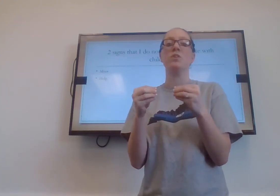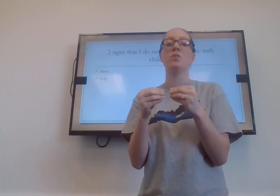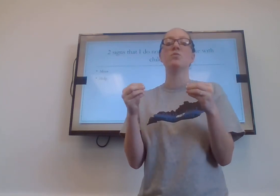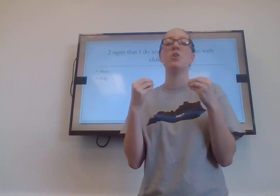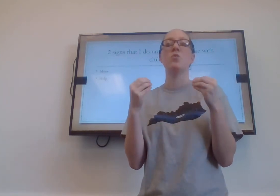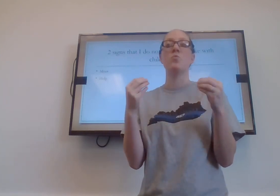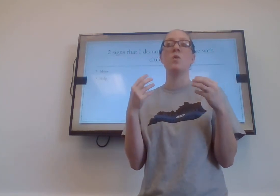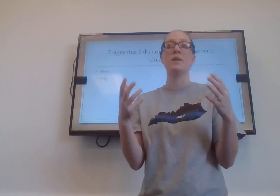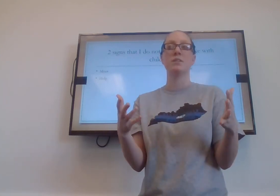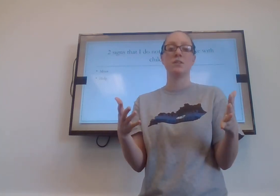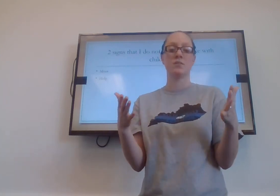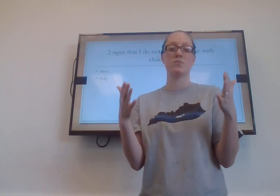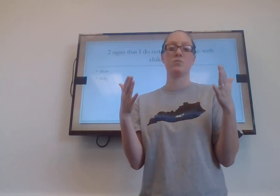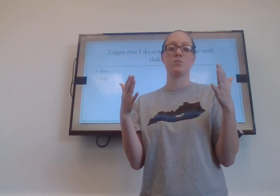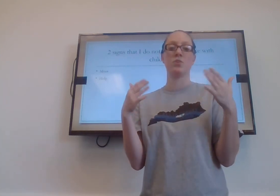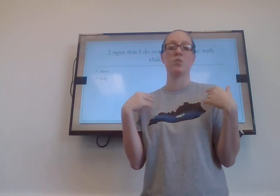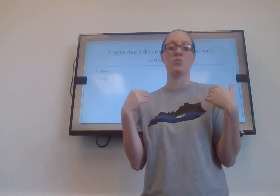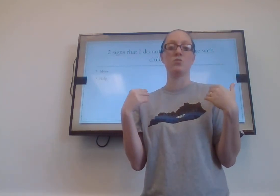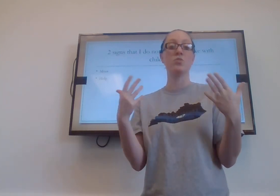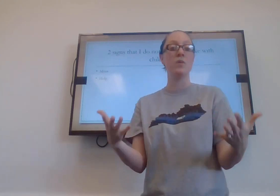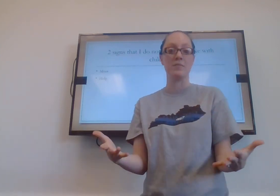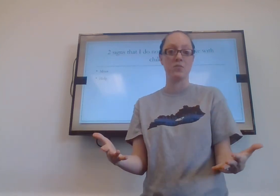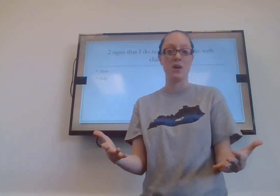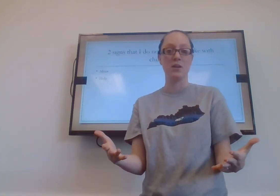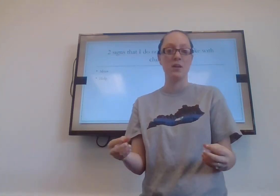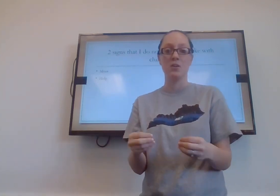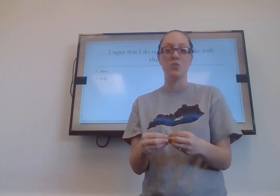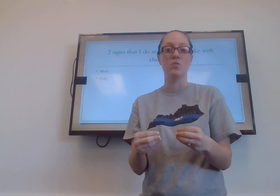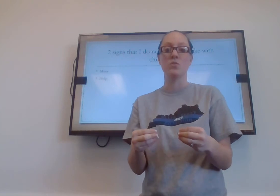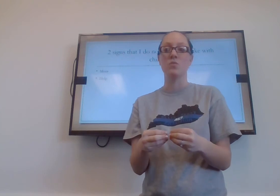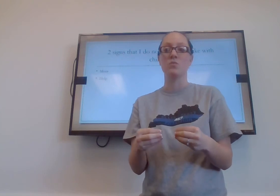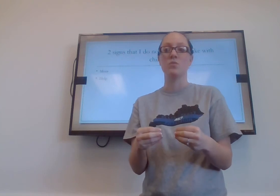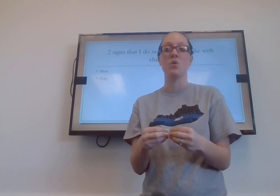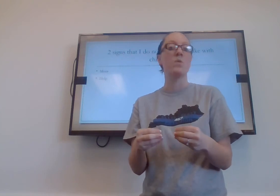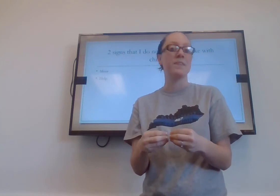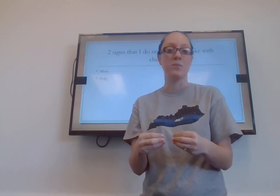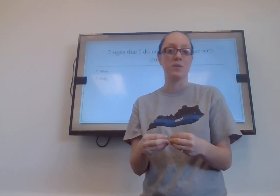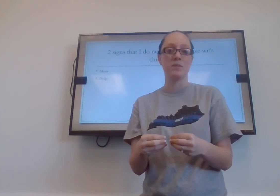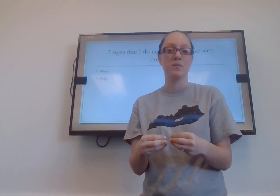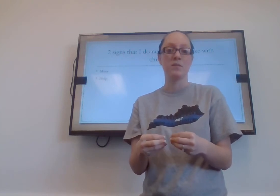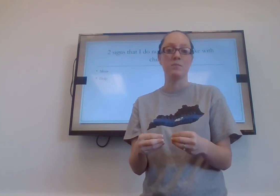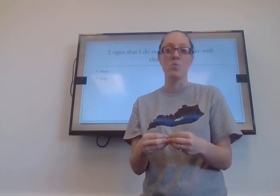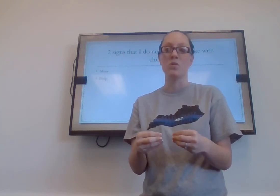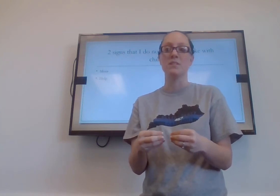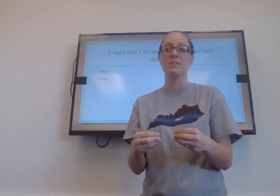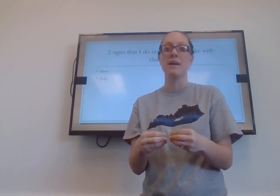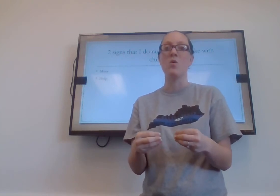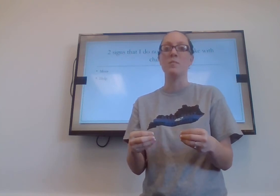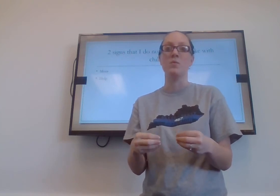you don't know what to do after that. You don't know what they want. More doesn't tell me